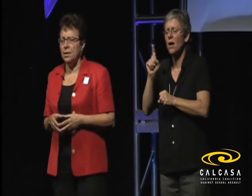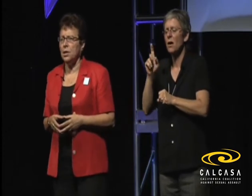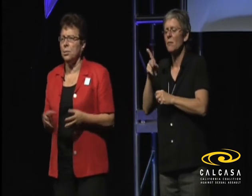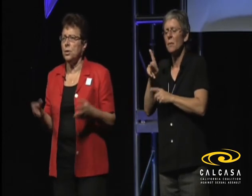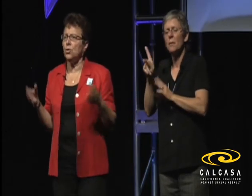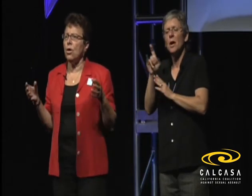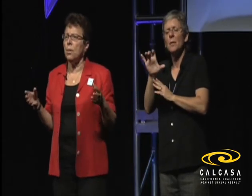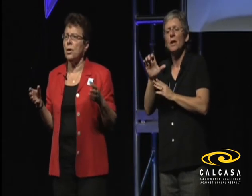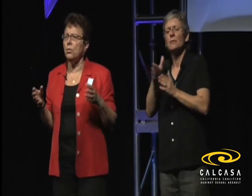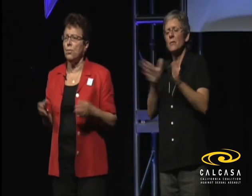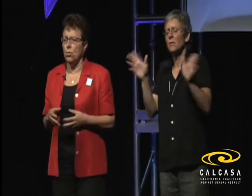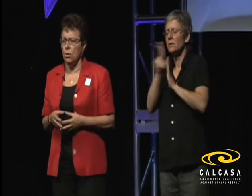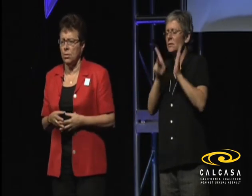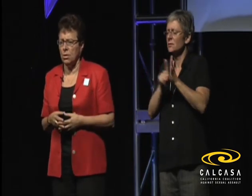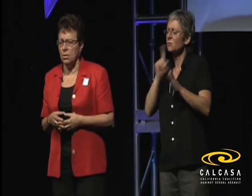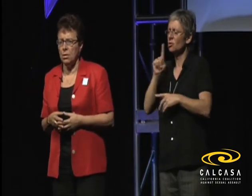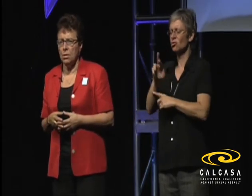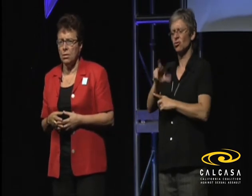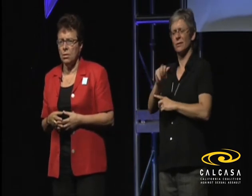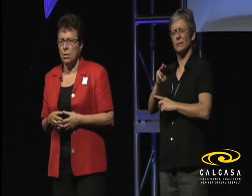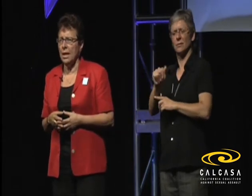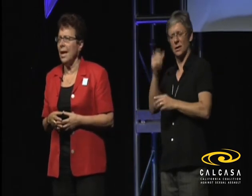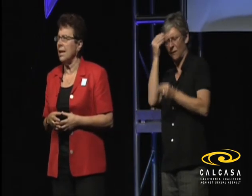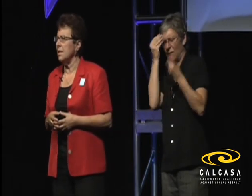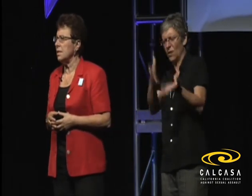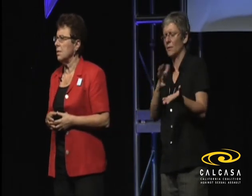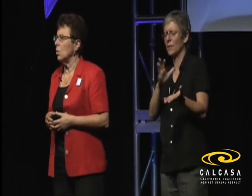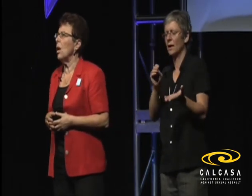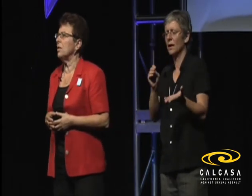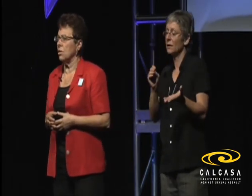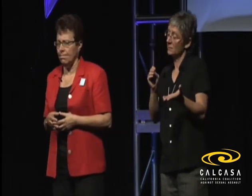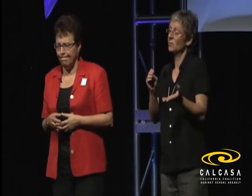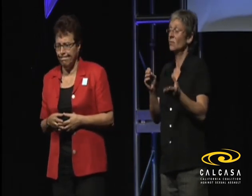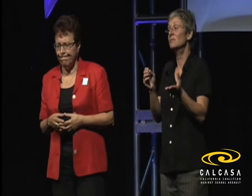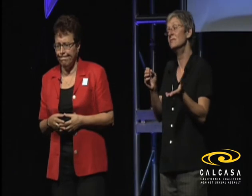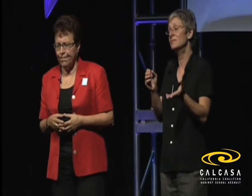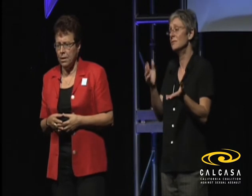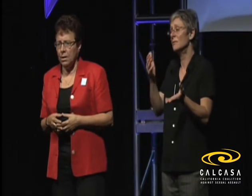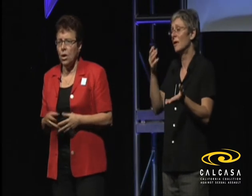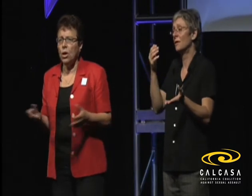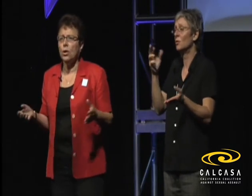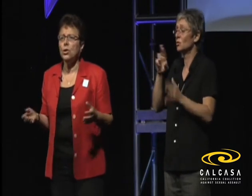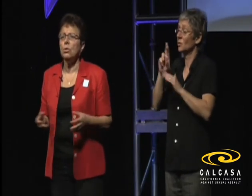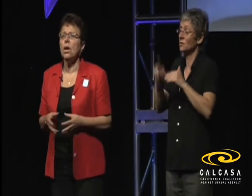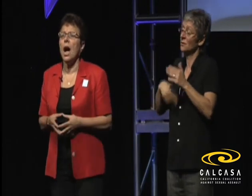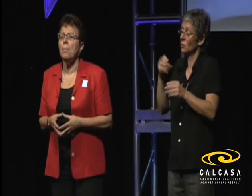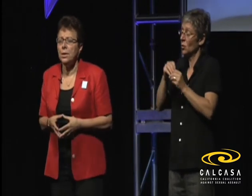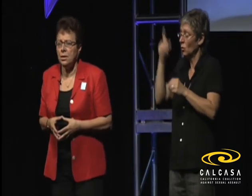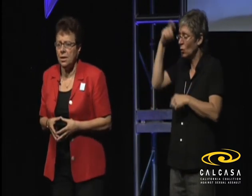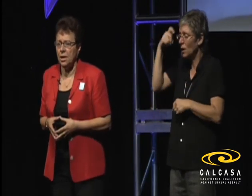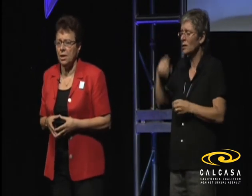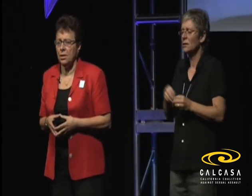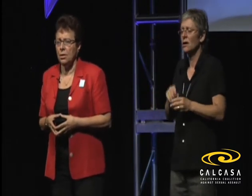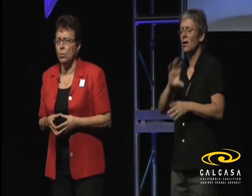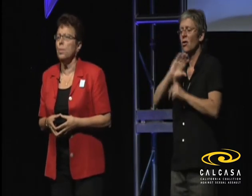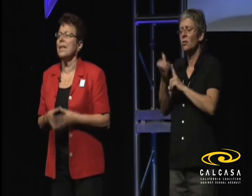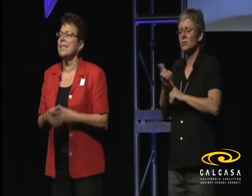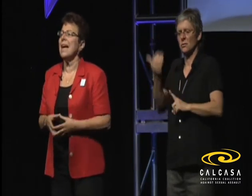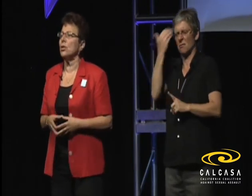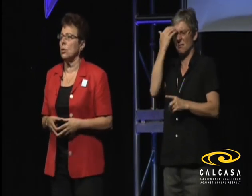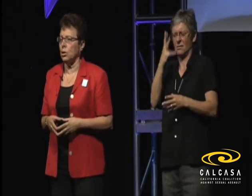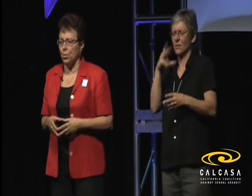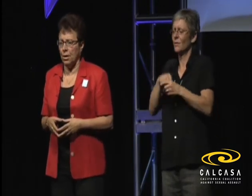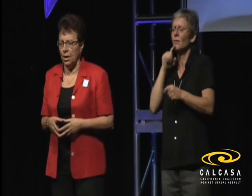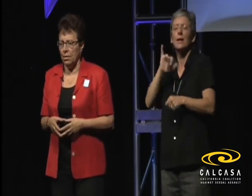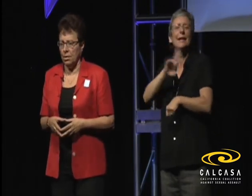public policy to be trauma-informed and hence wiser. Cultural competency would be